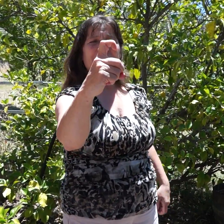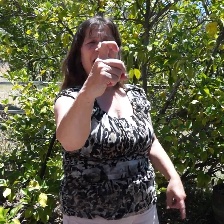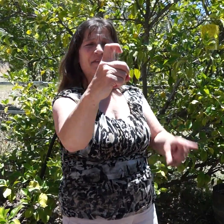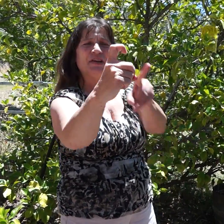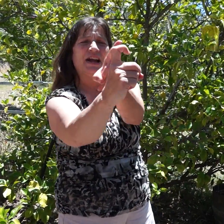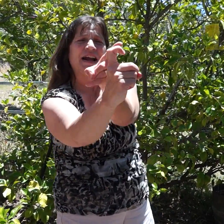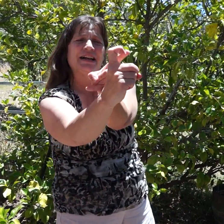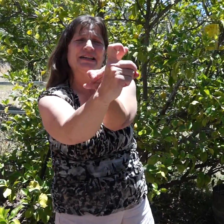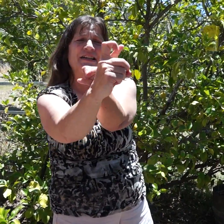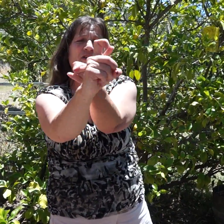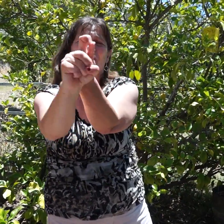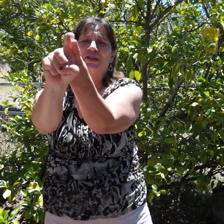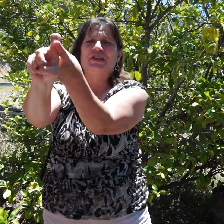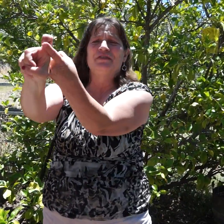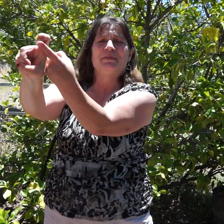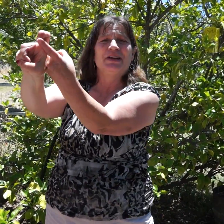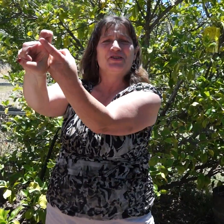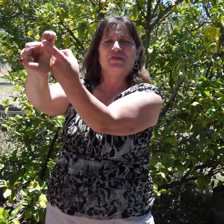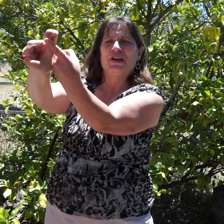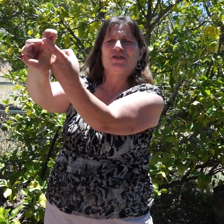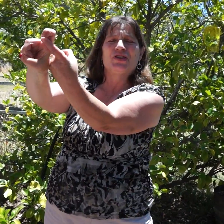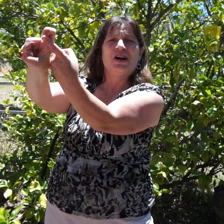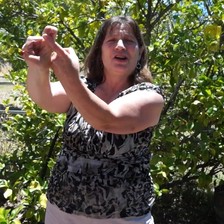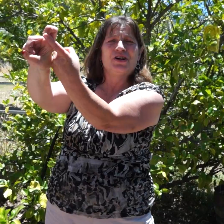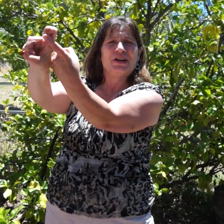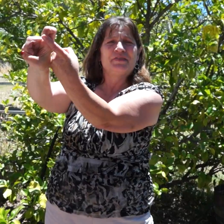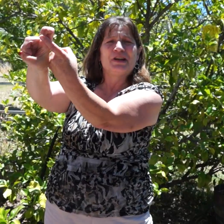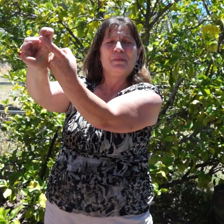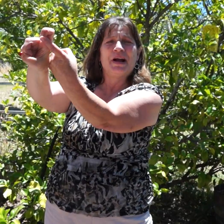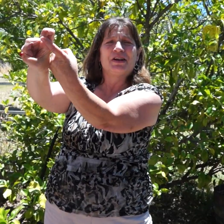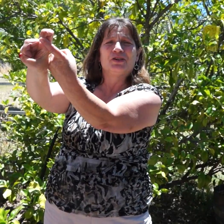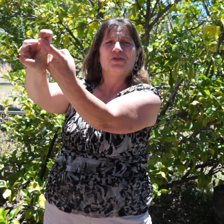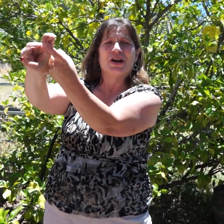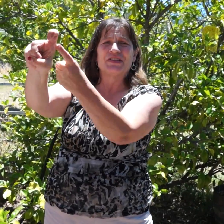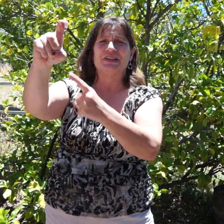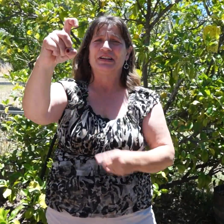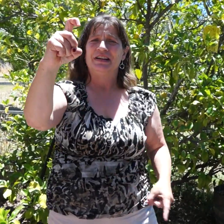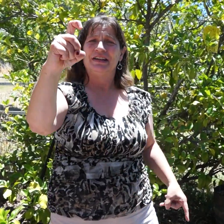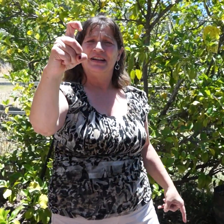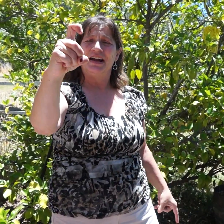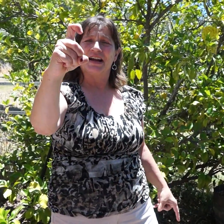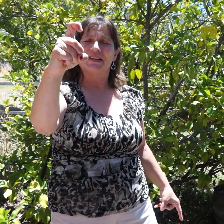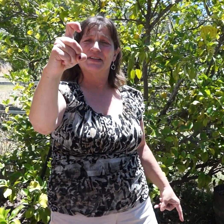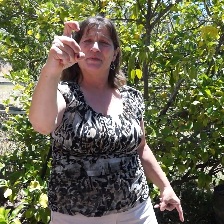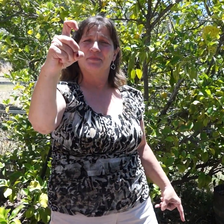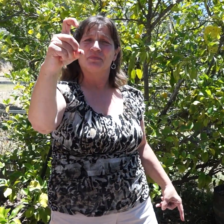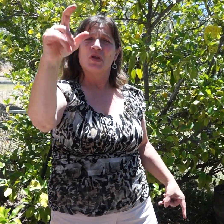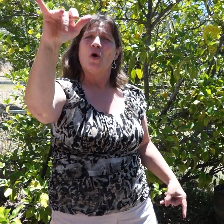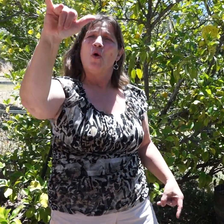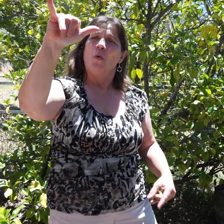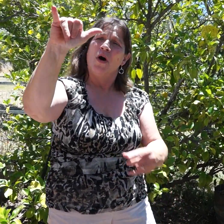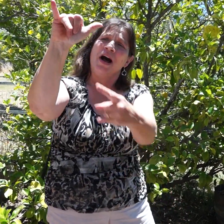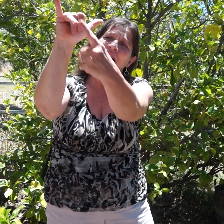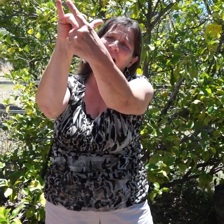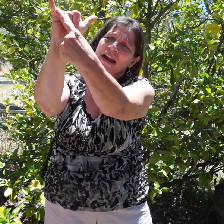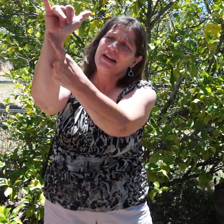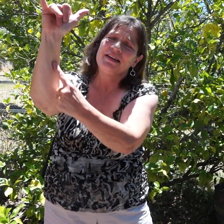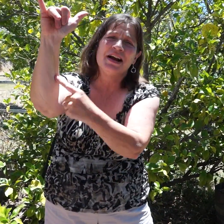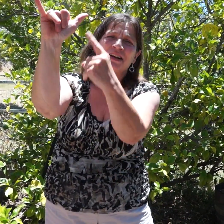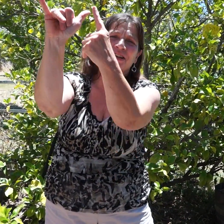half an X in cursive because your finger's not long enough to come back and cross it. X. Y kind of looks